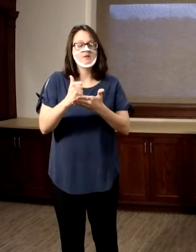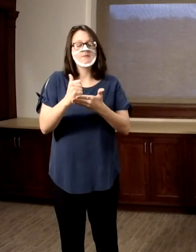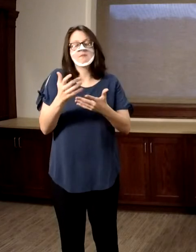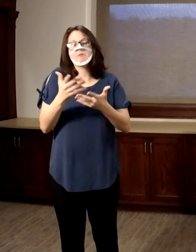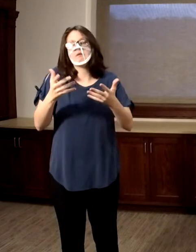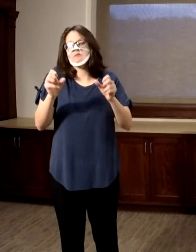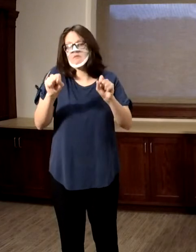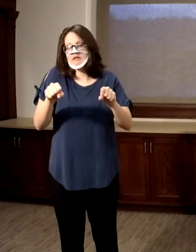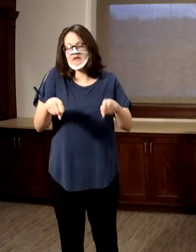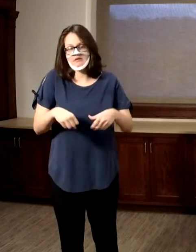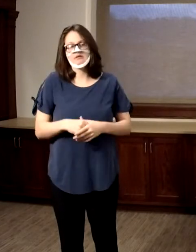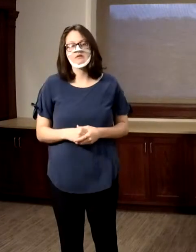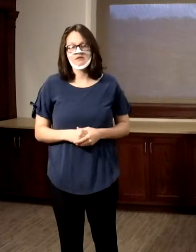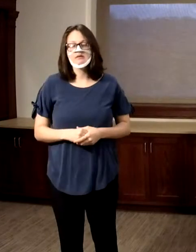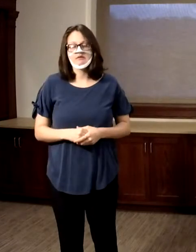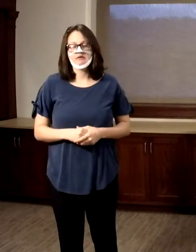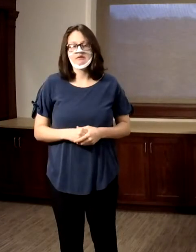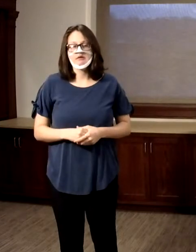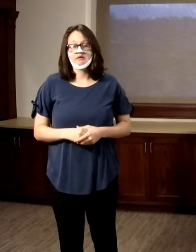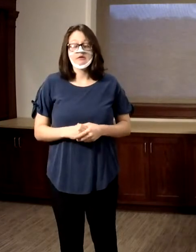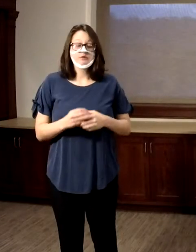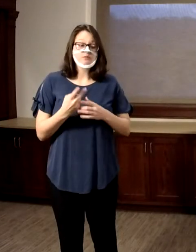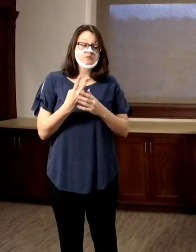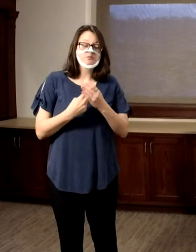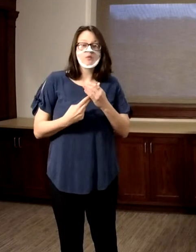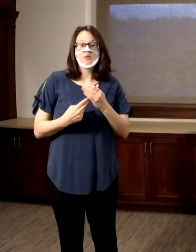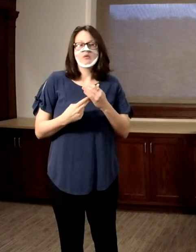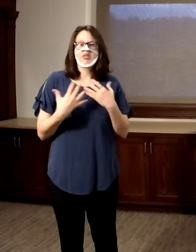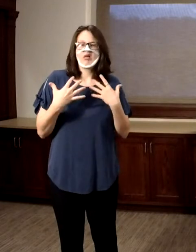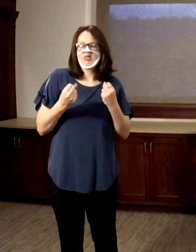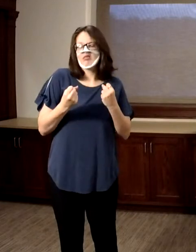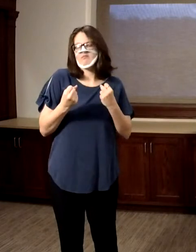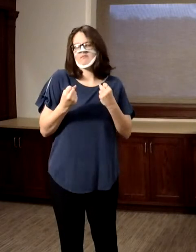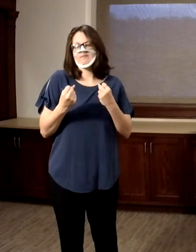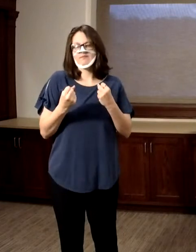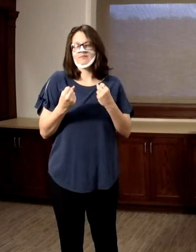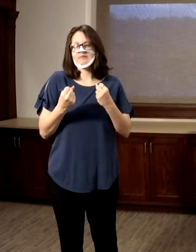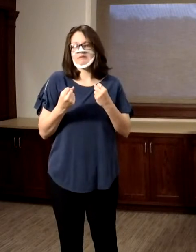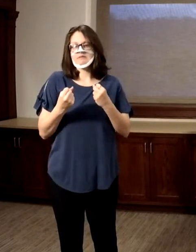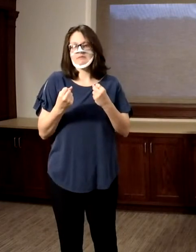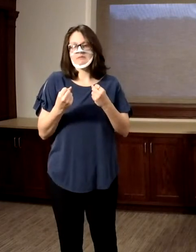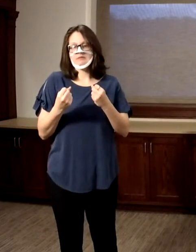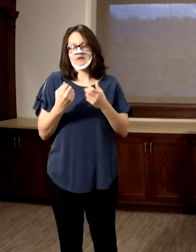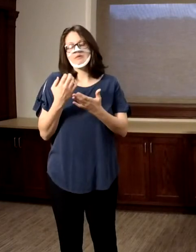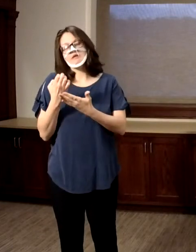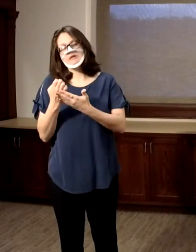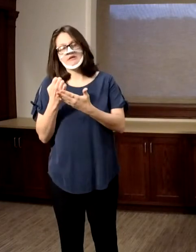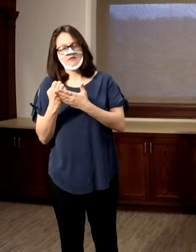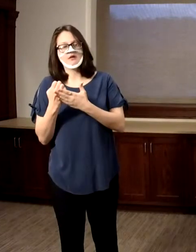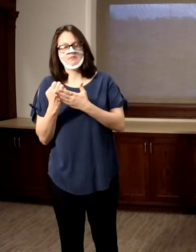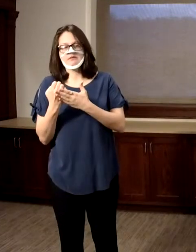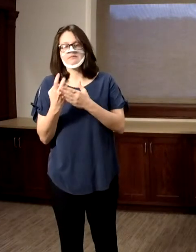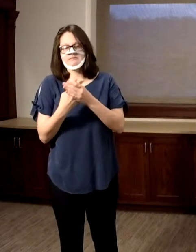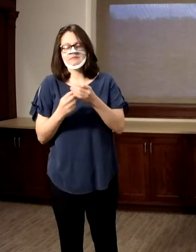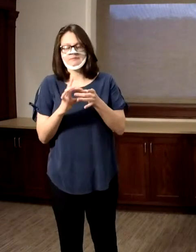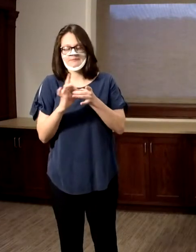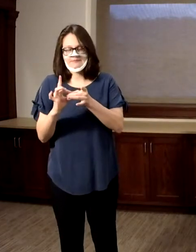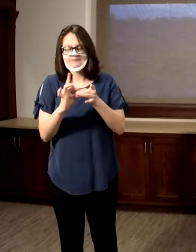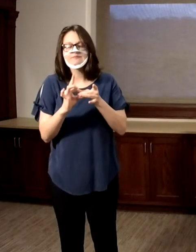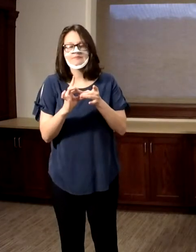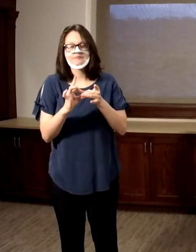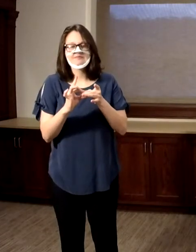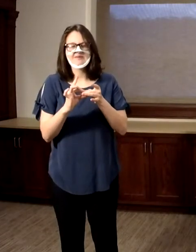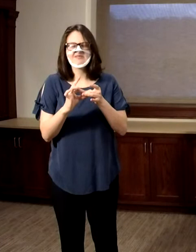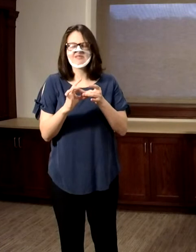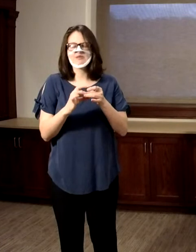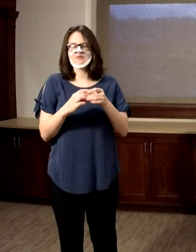of things, because there's both of those, the health and the they're tied, they're linked together. So Let me just go through